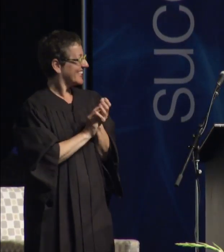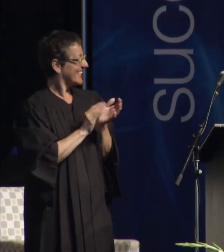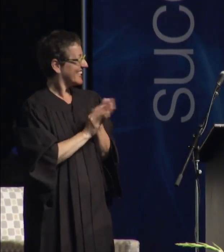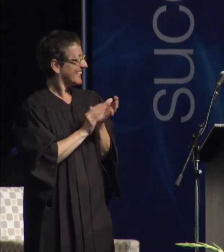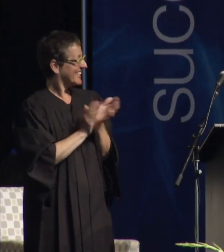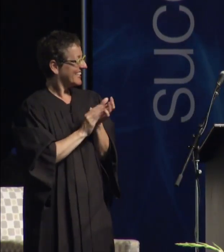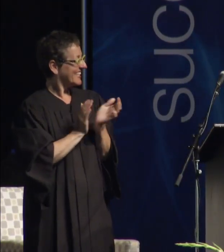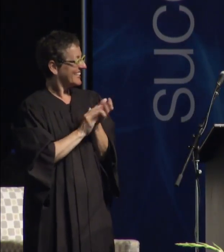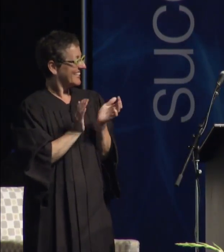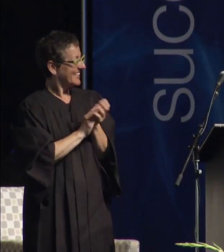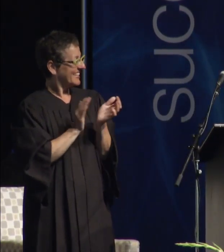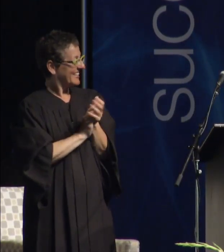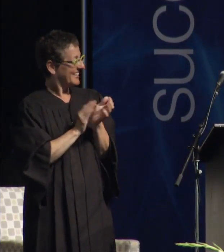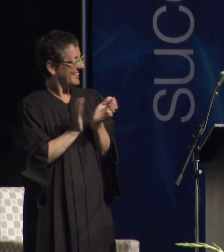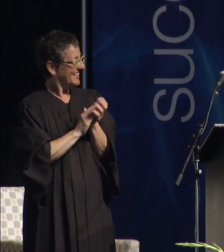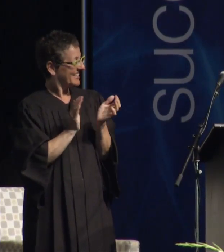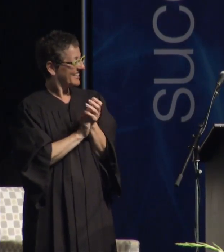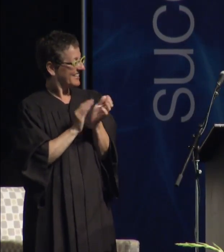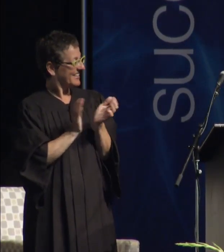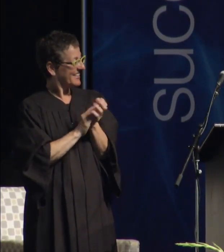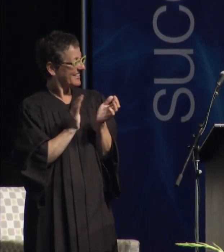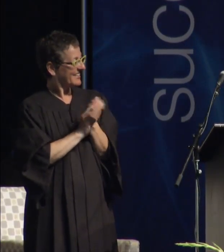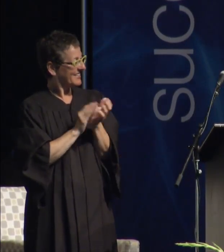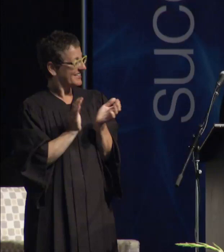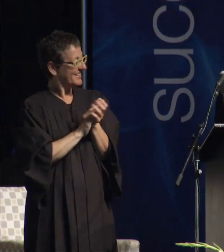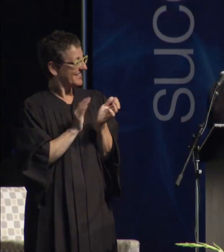See you around, eh?